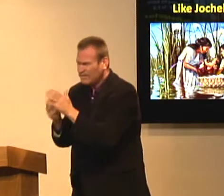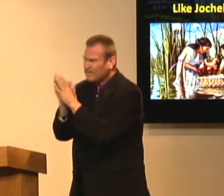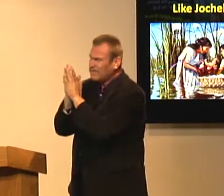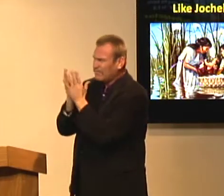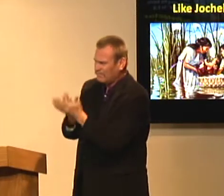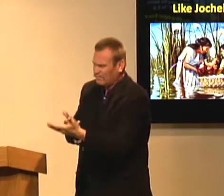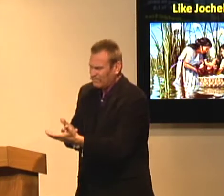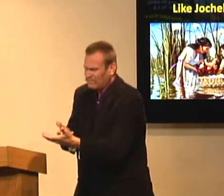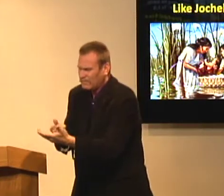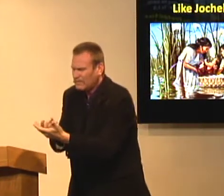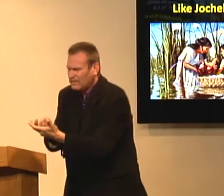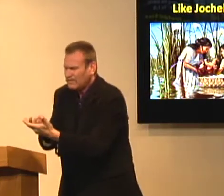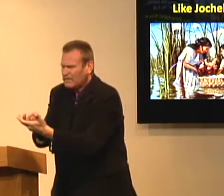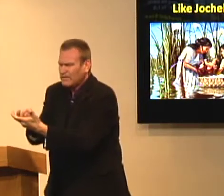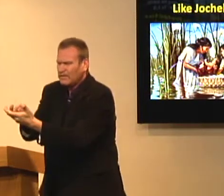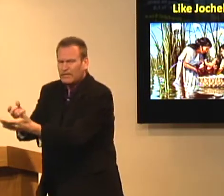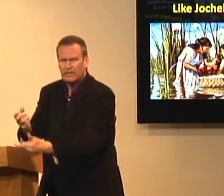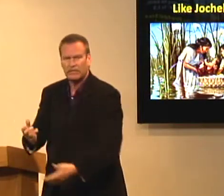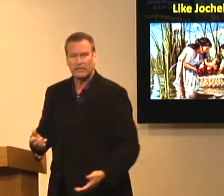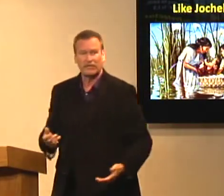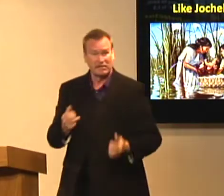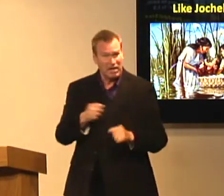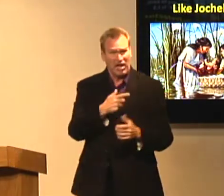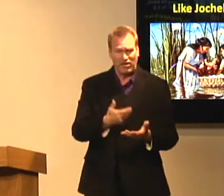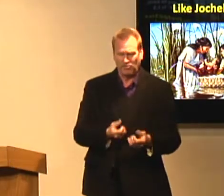safe, and she prayed and asked God to provide for him.